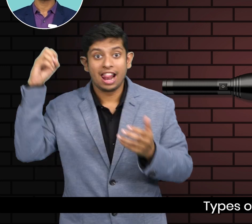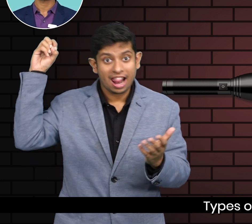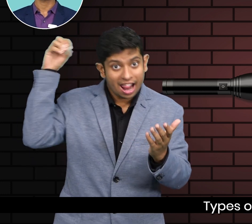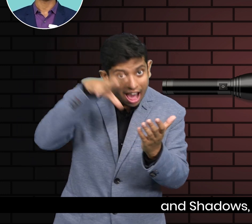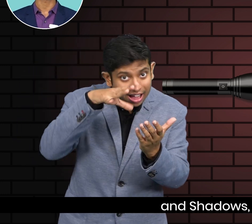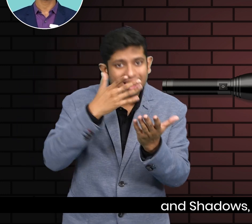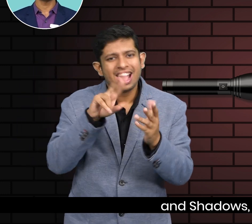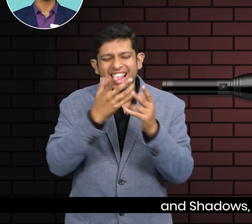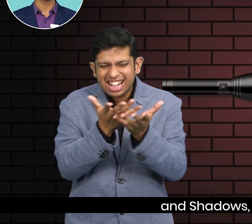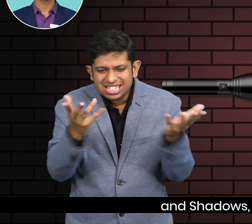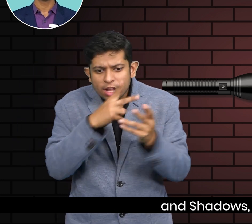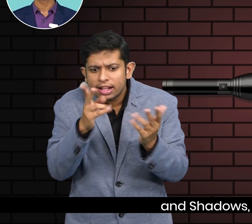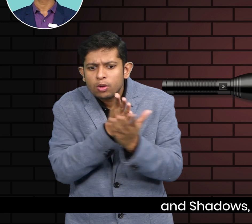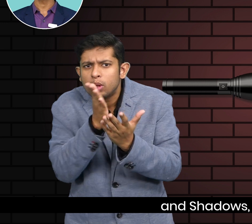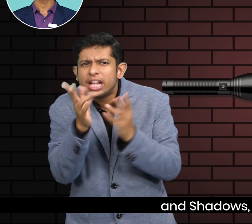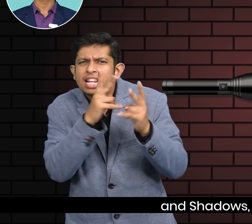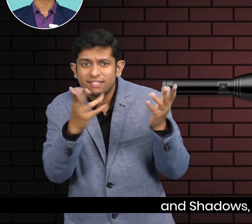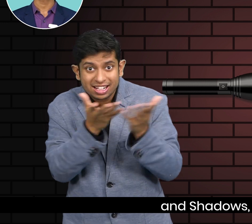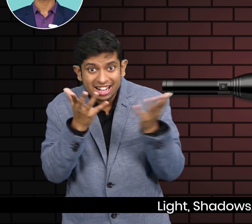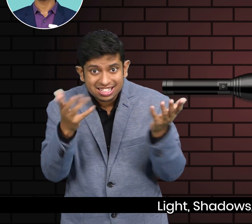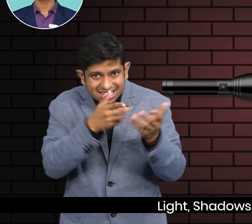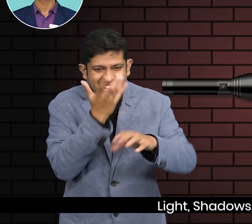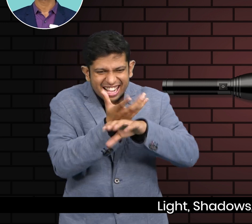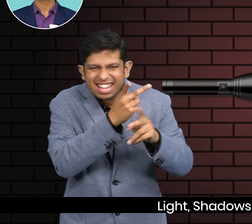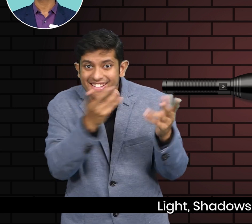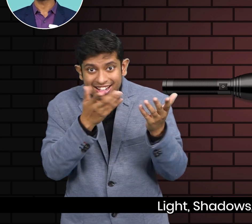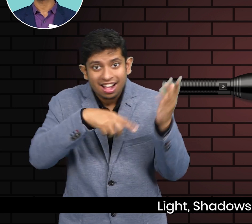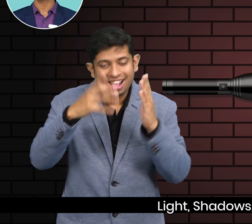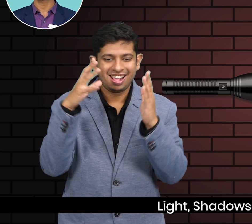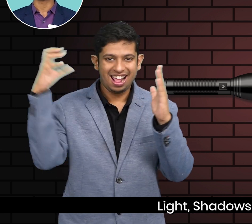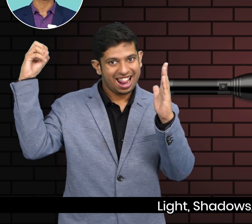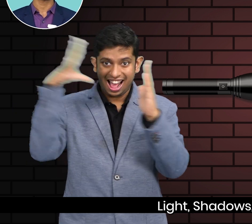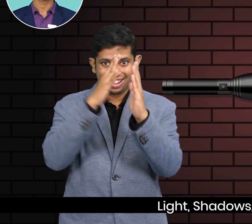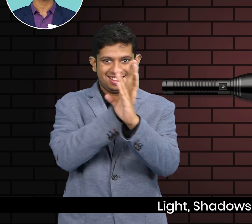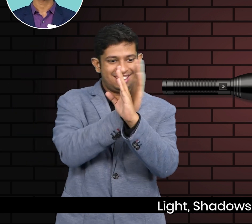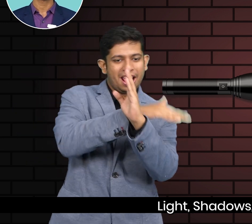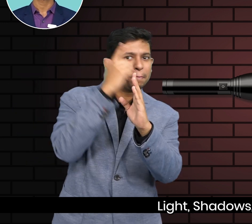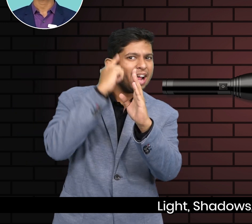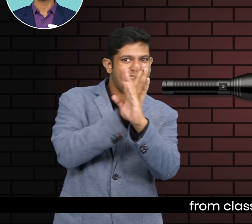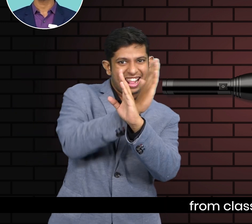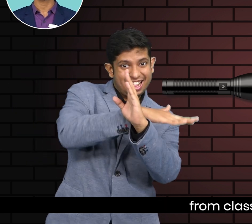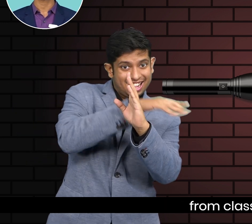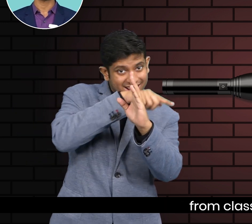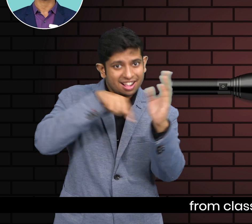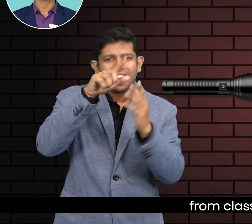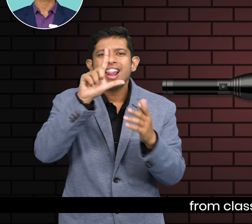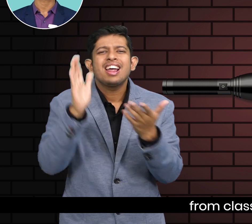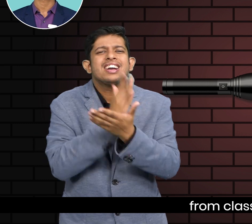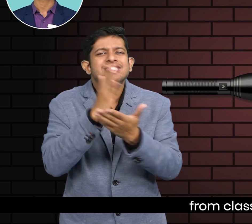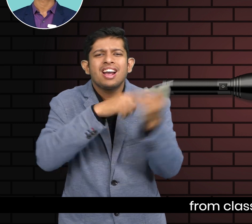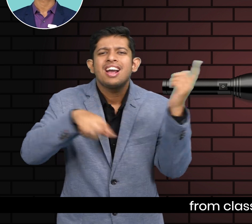objects, and shadows from the lesson Light, Shadows and Reflection, Class 6